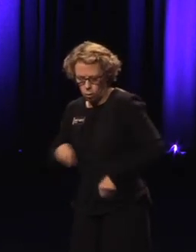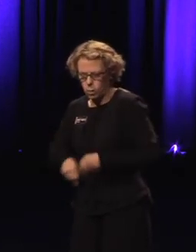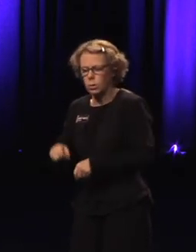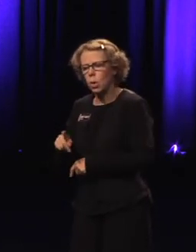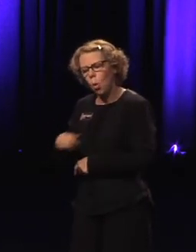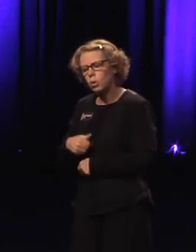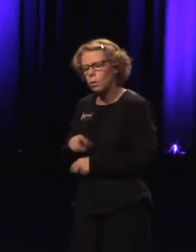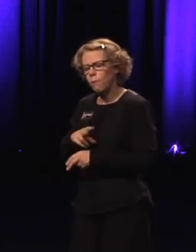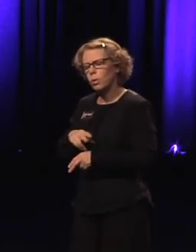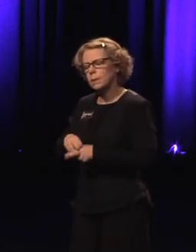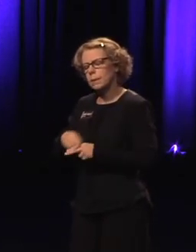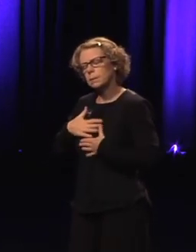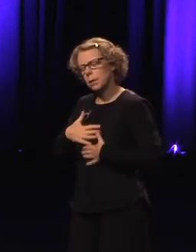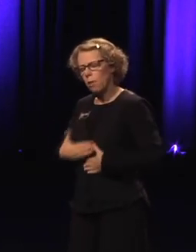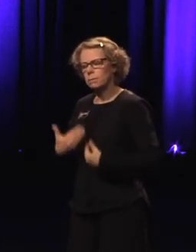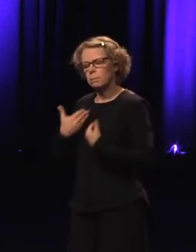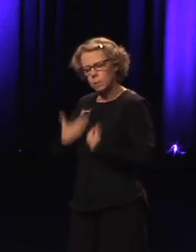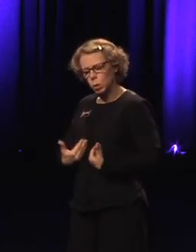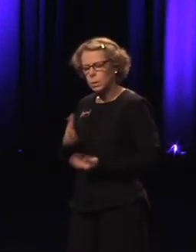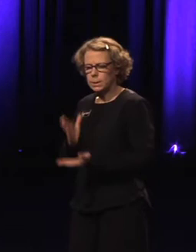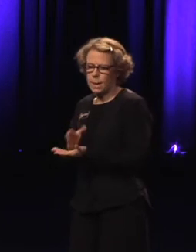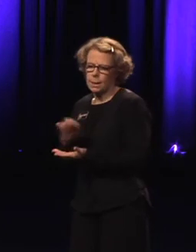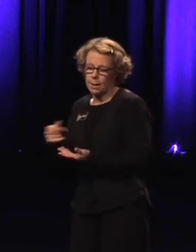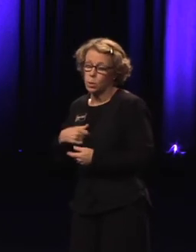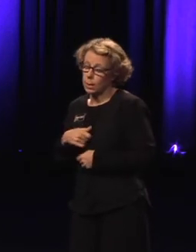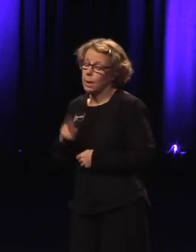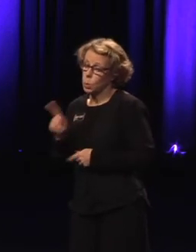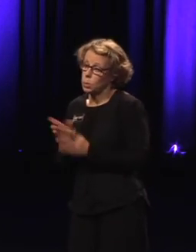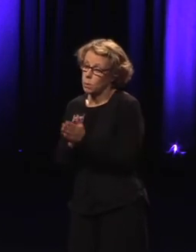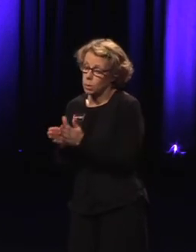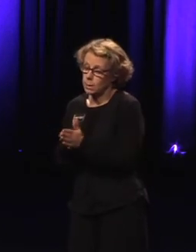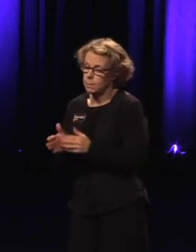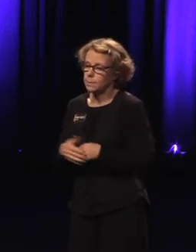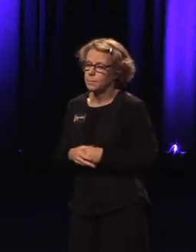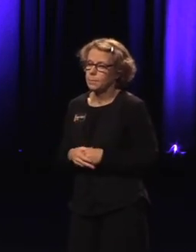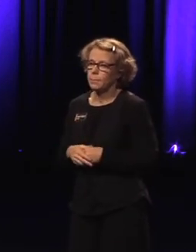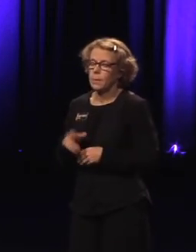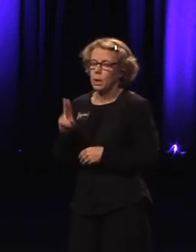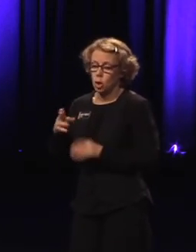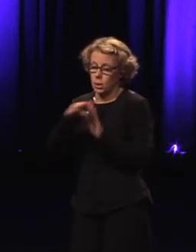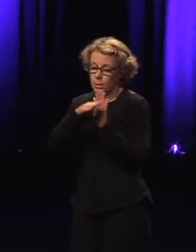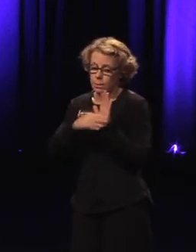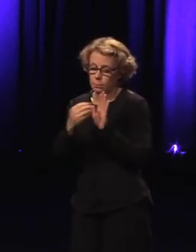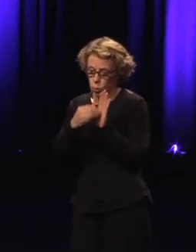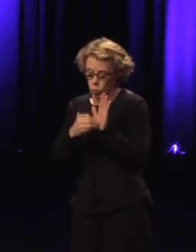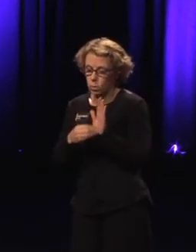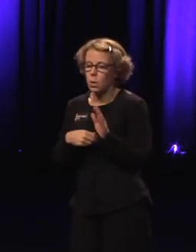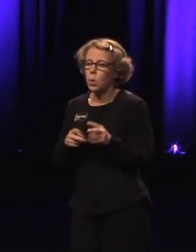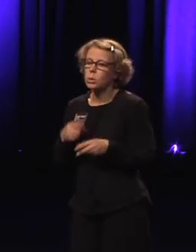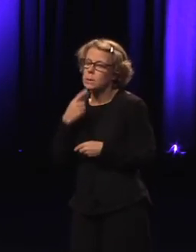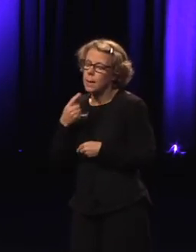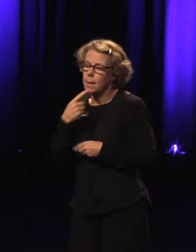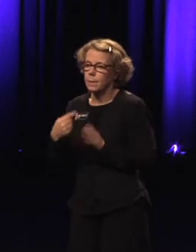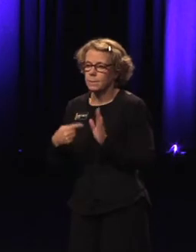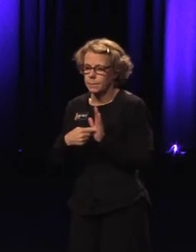personal security. So this is an advance. The new agenda recognizes that old